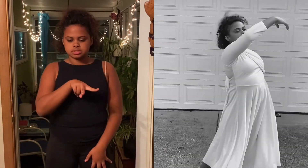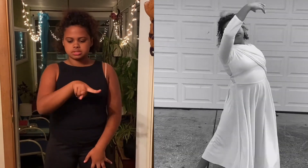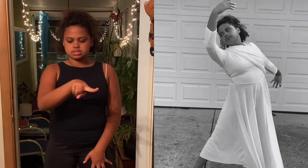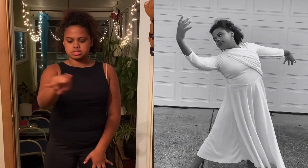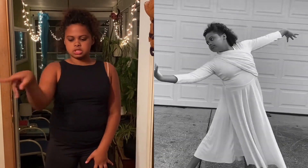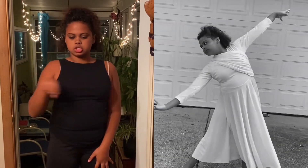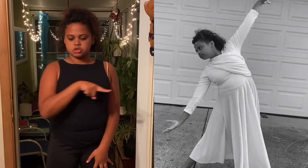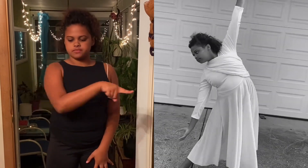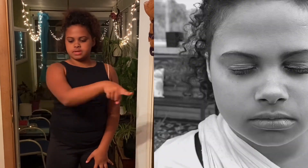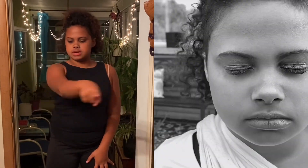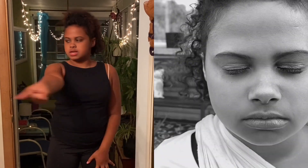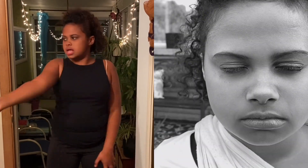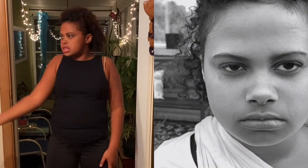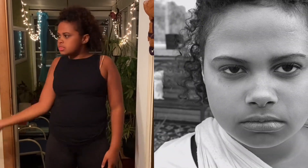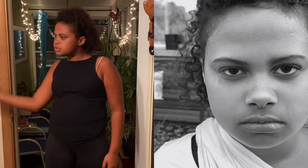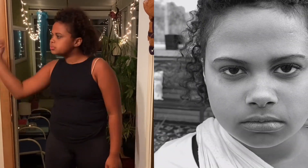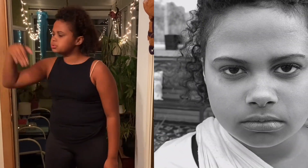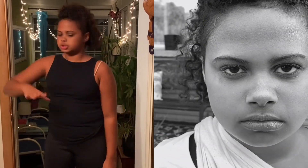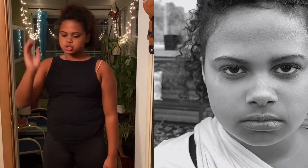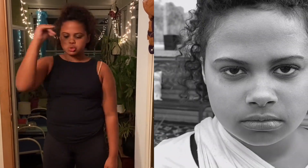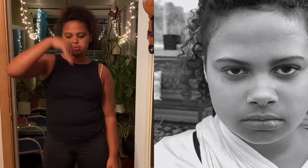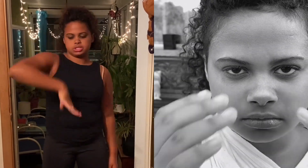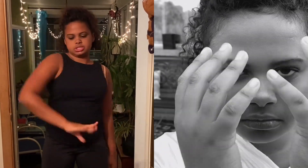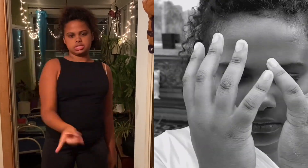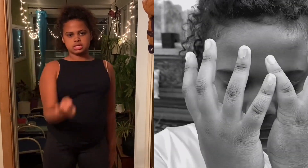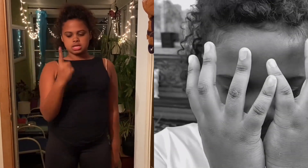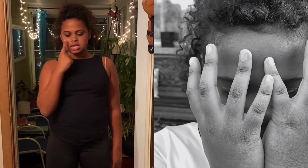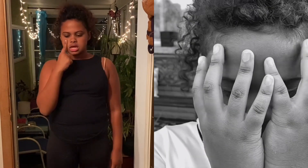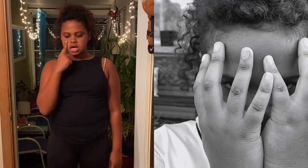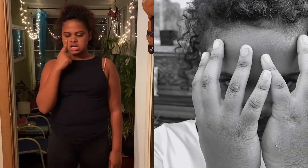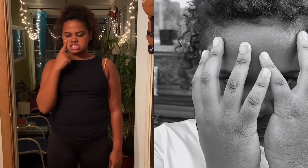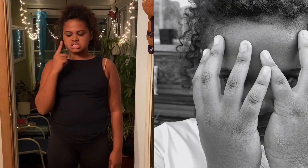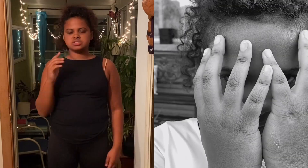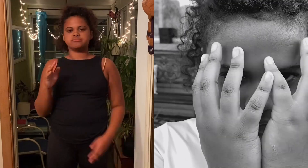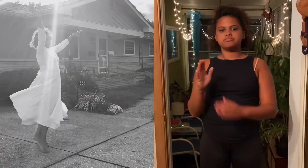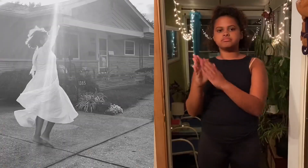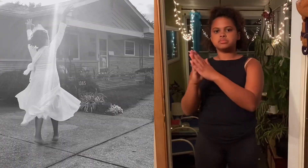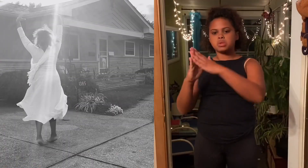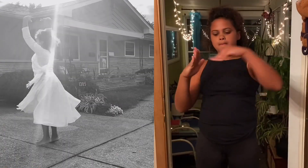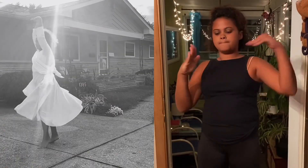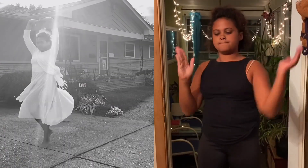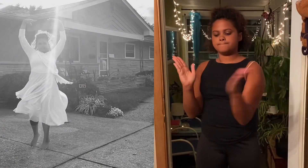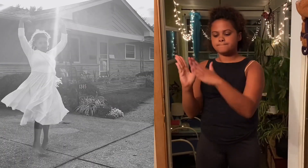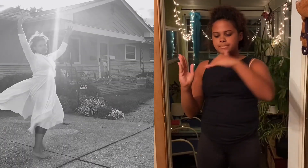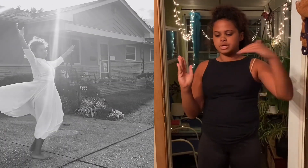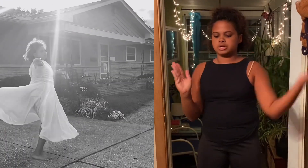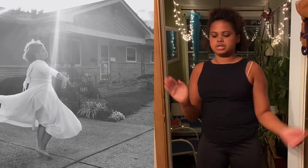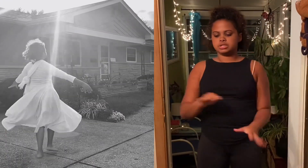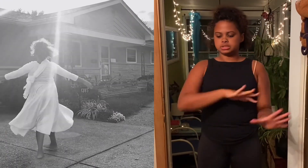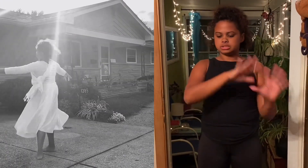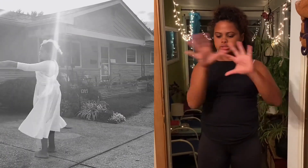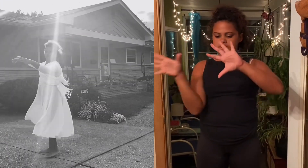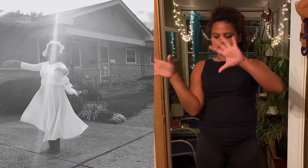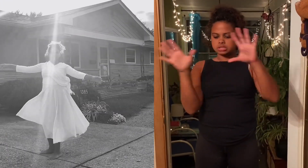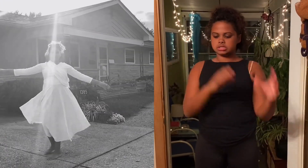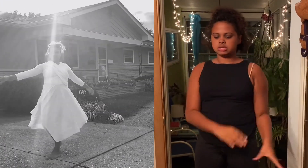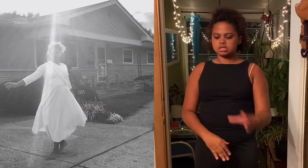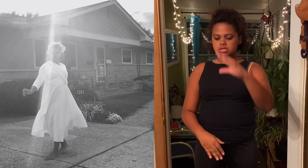stop staring at those ocean eyes Burning